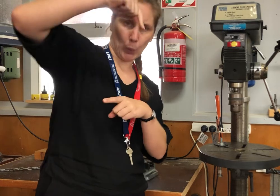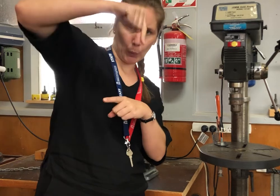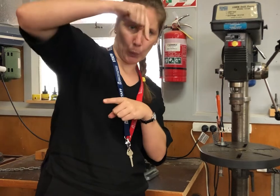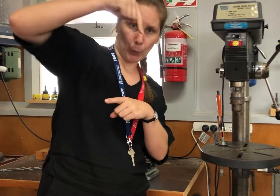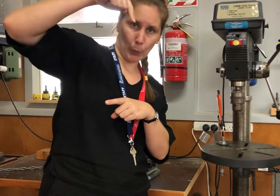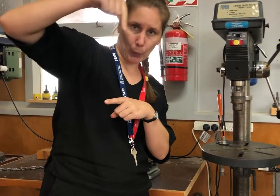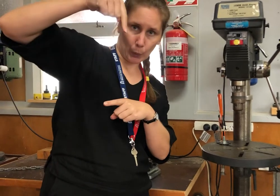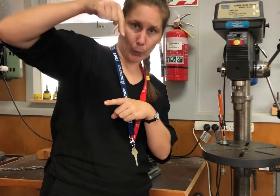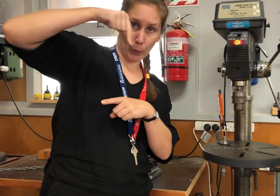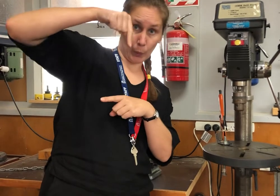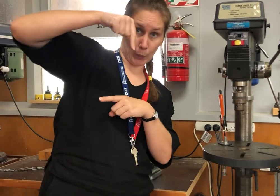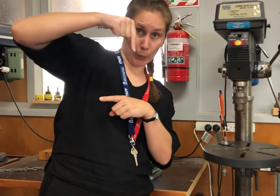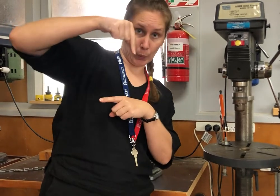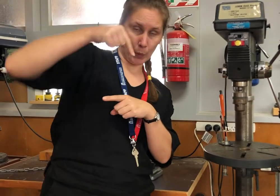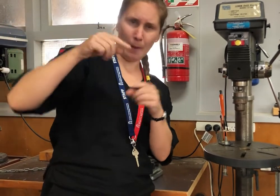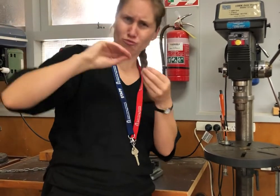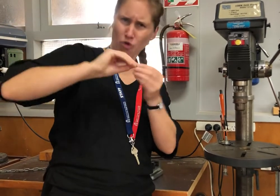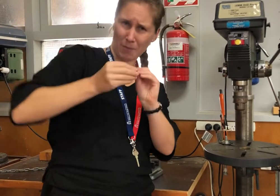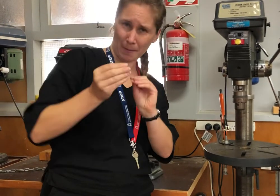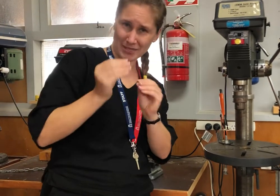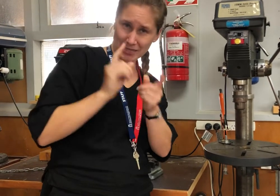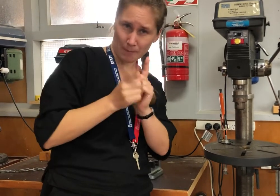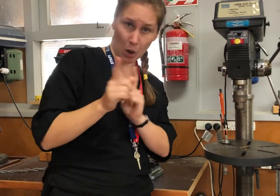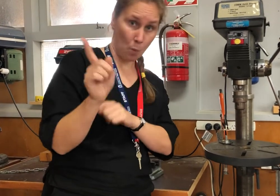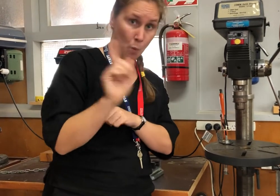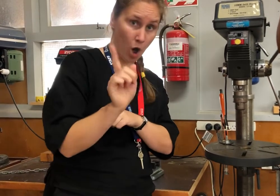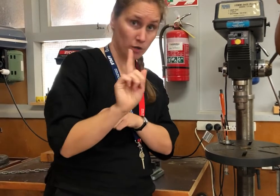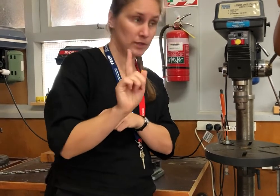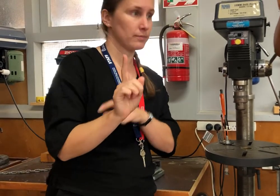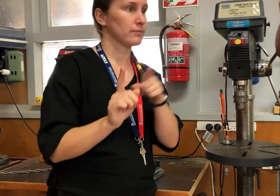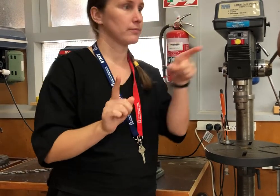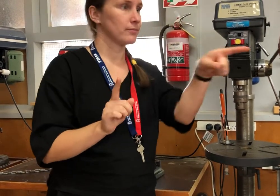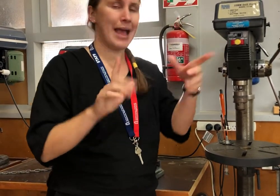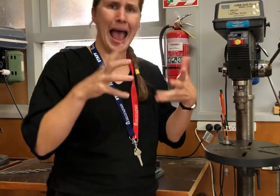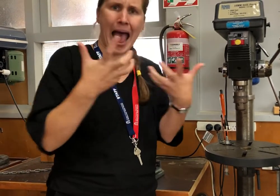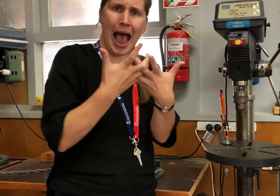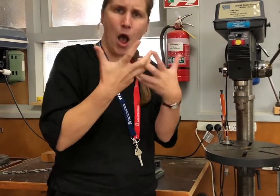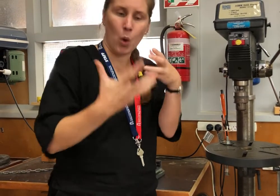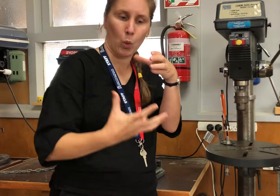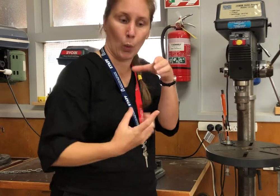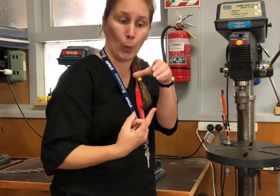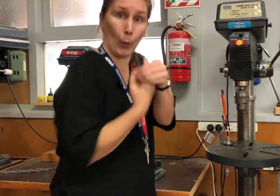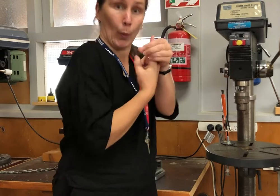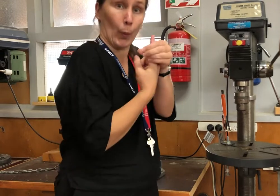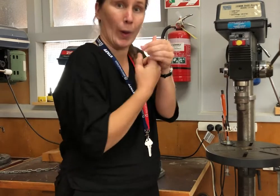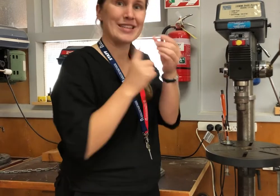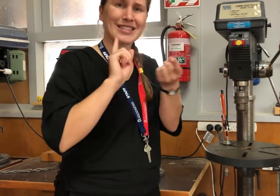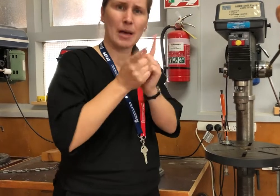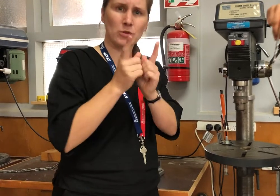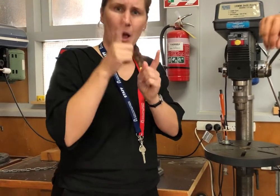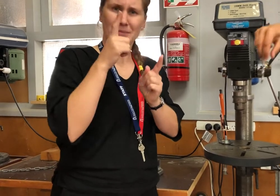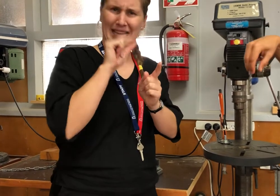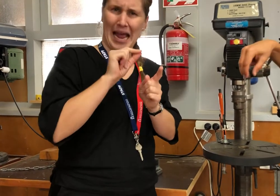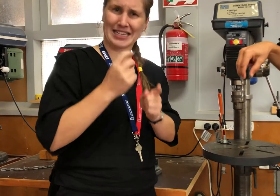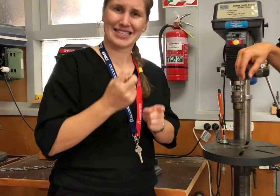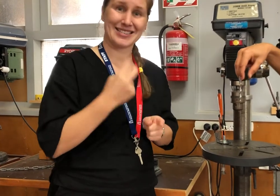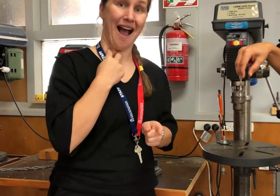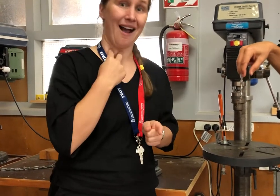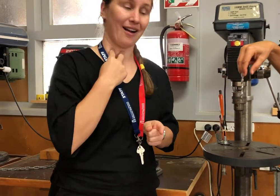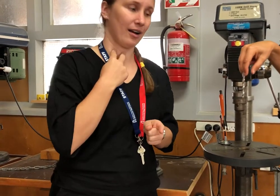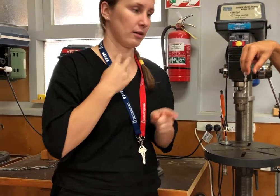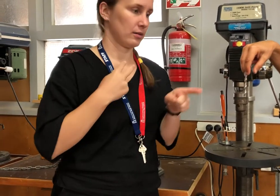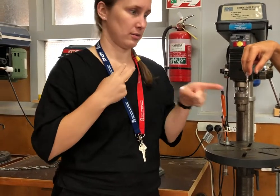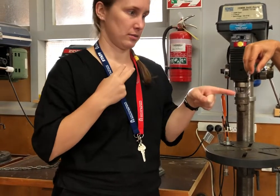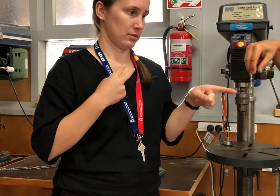have when we put the drill bit in is how we grip the drill bit. Occasionally it can get stuck in just two